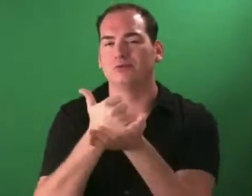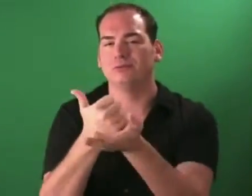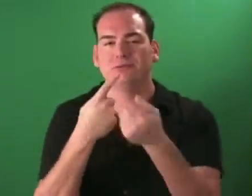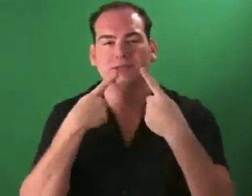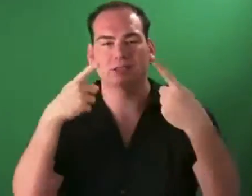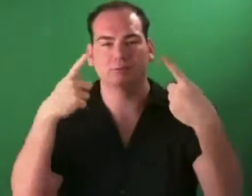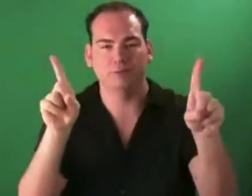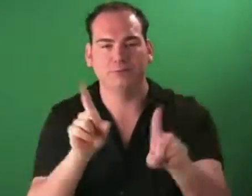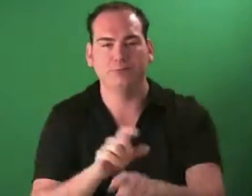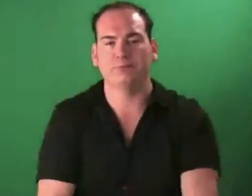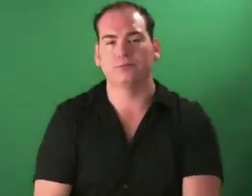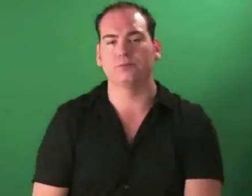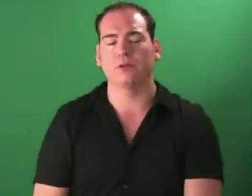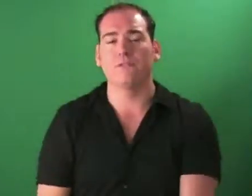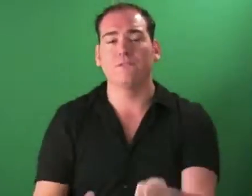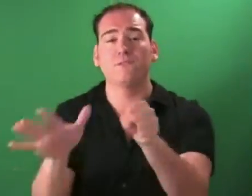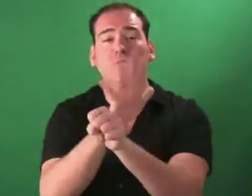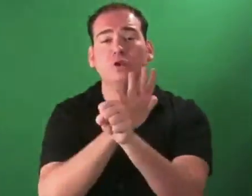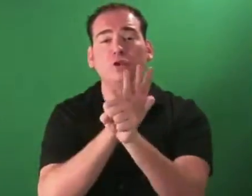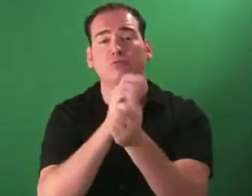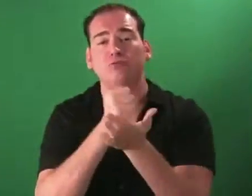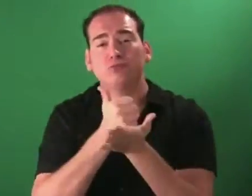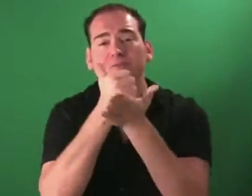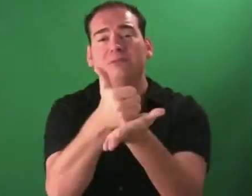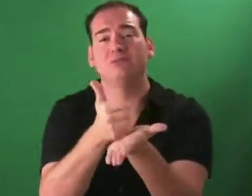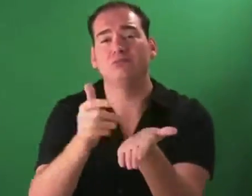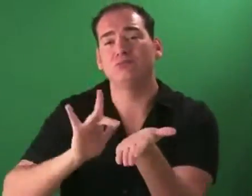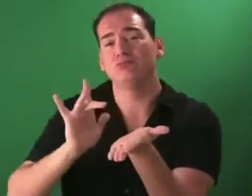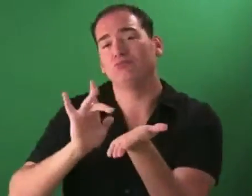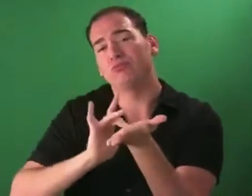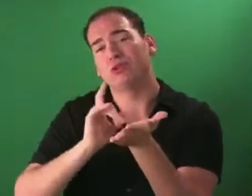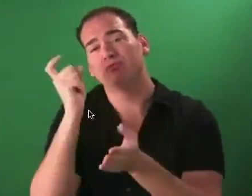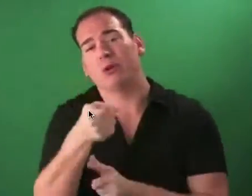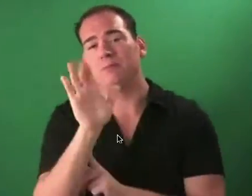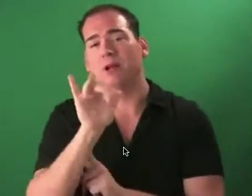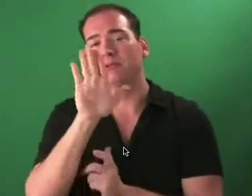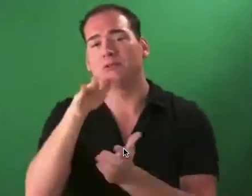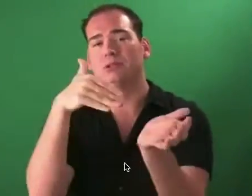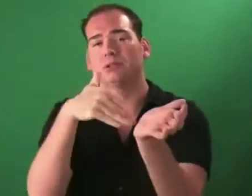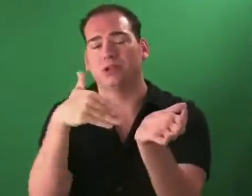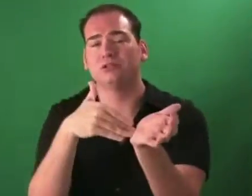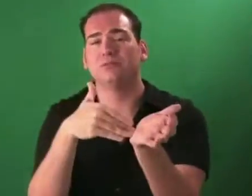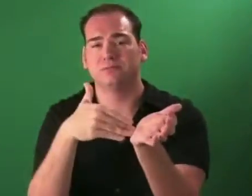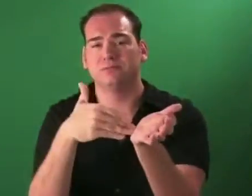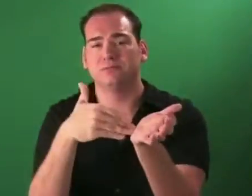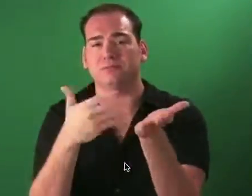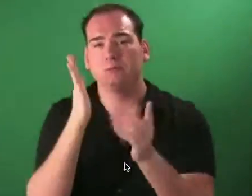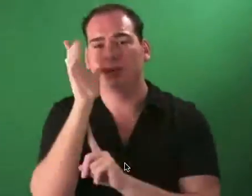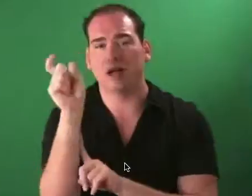So most cancer, when found early, can be stopped. The easiest way to do this is